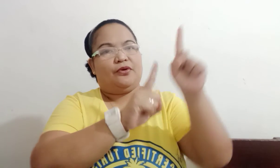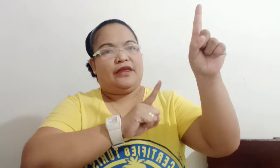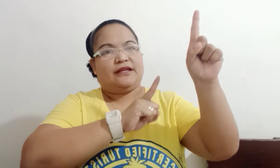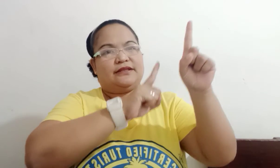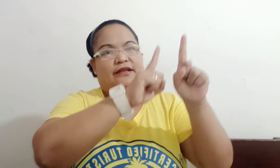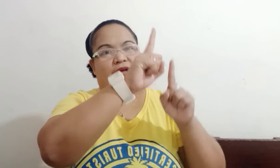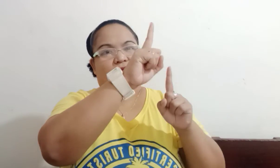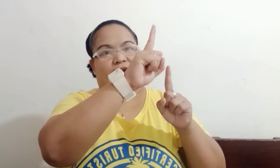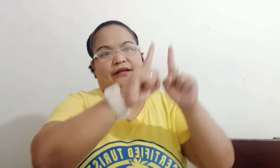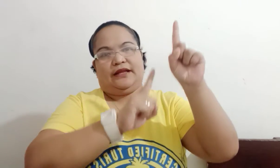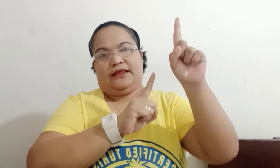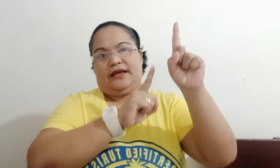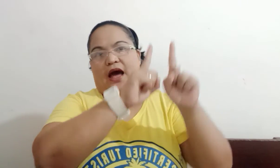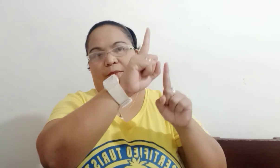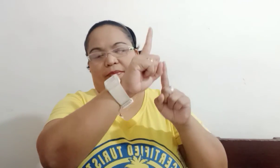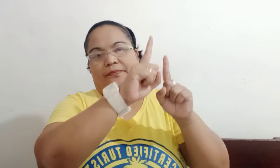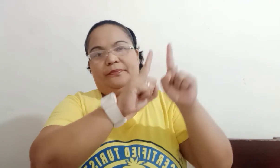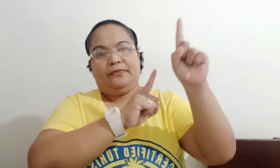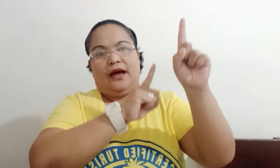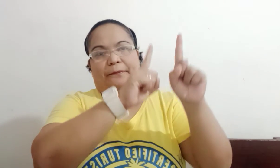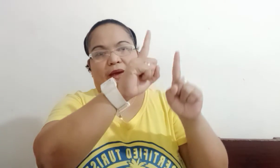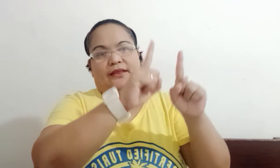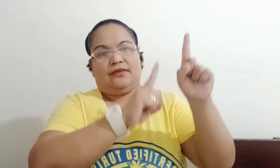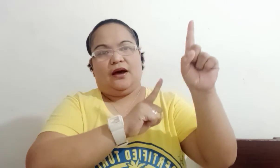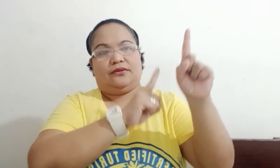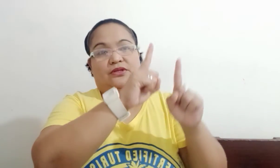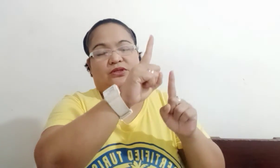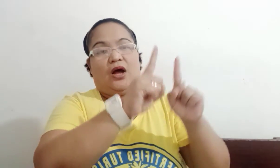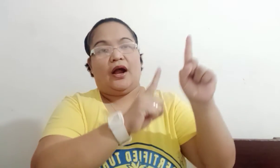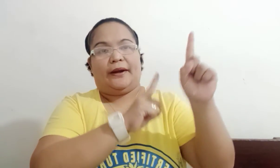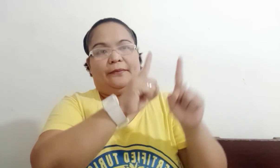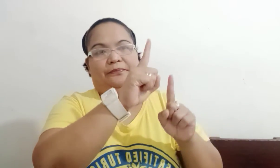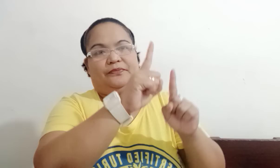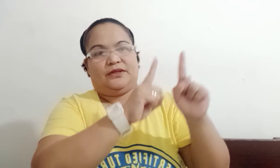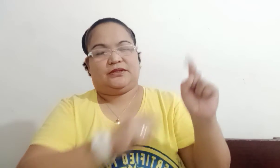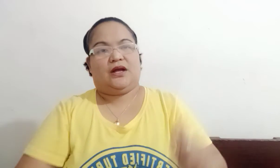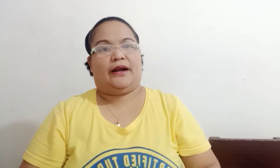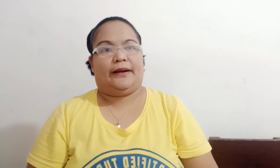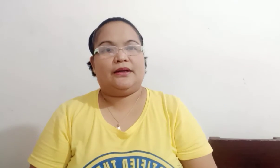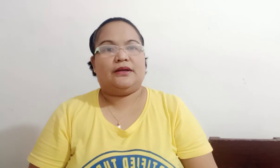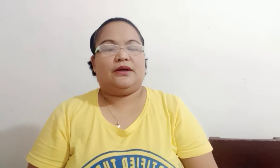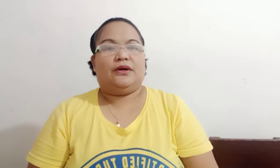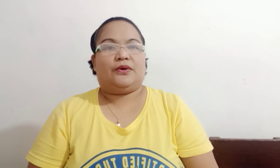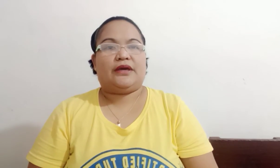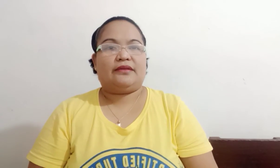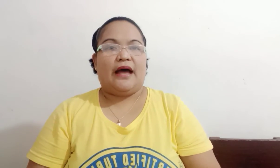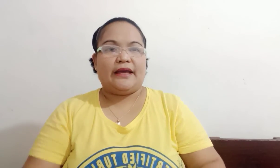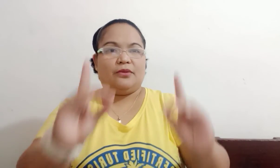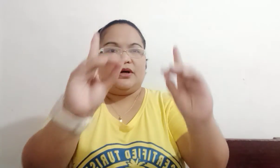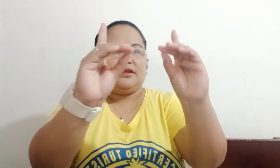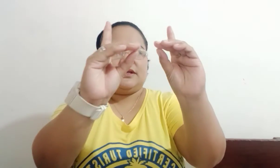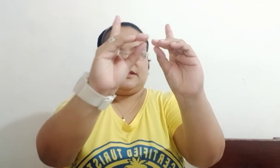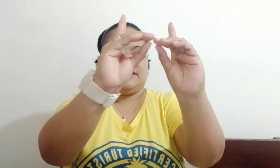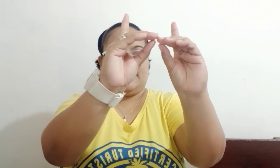both ends, then alternately up, up and down. Star. Star. Okay, diamond is this sign,